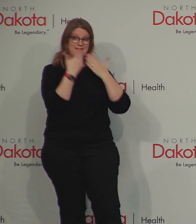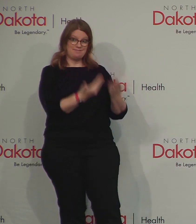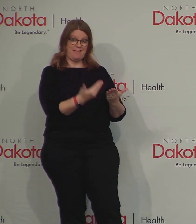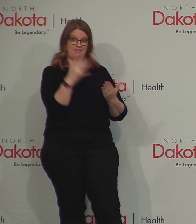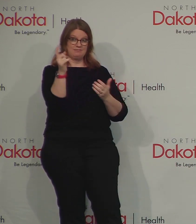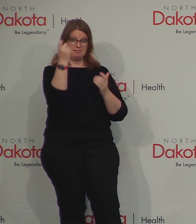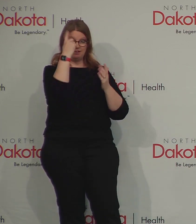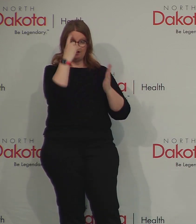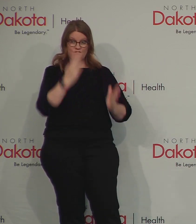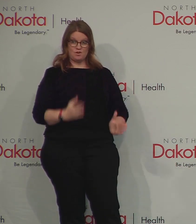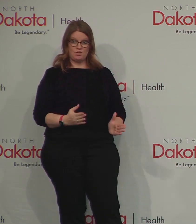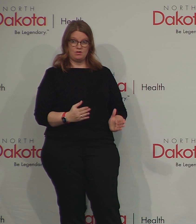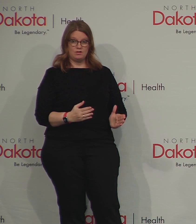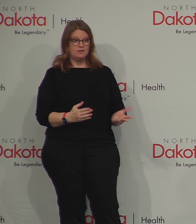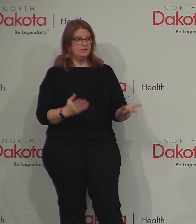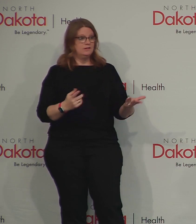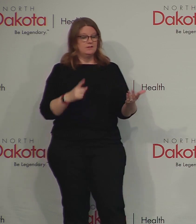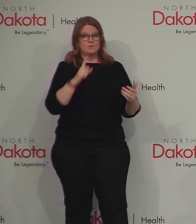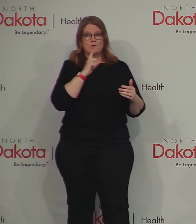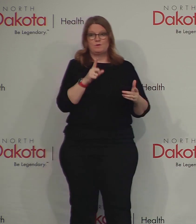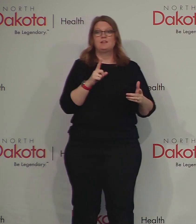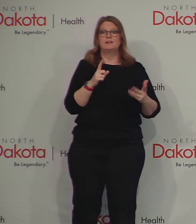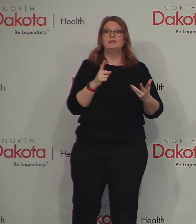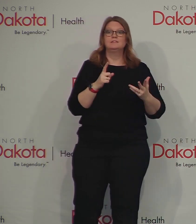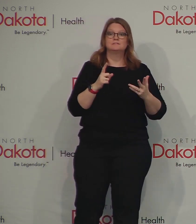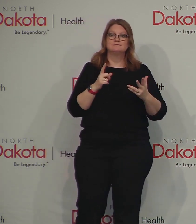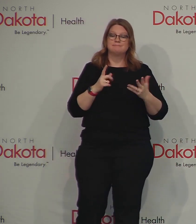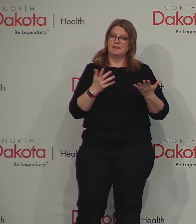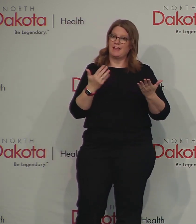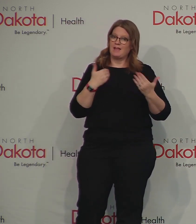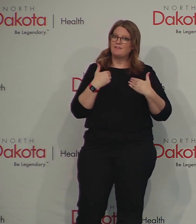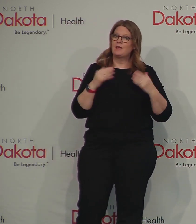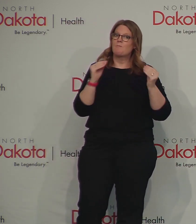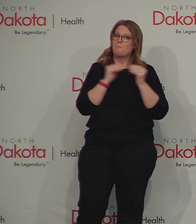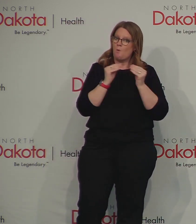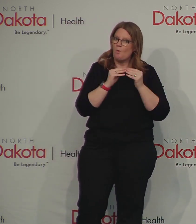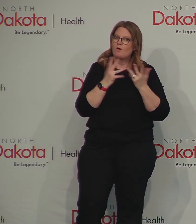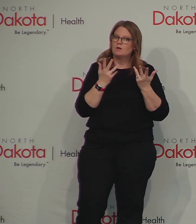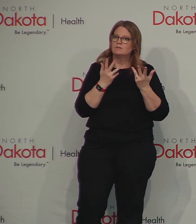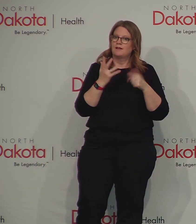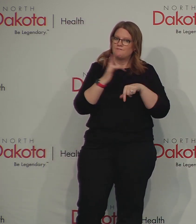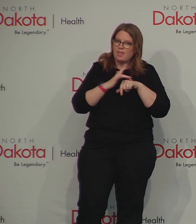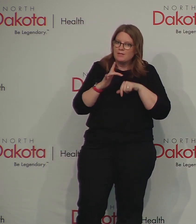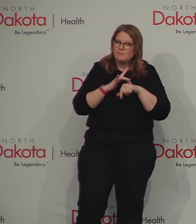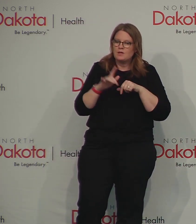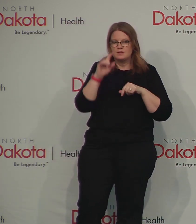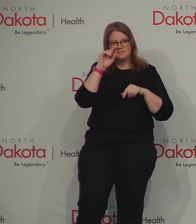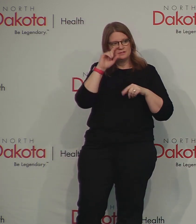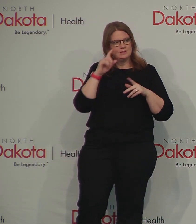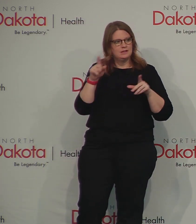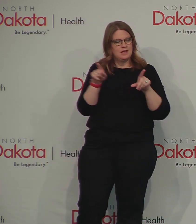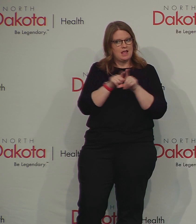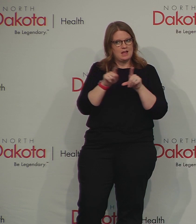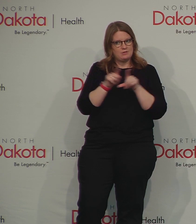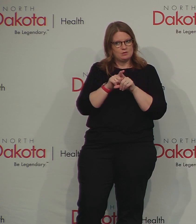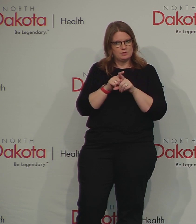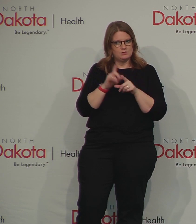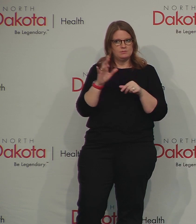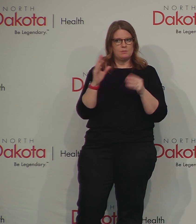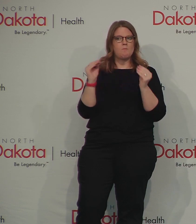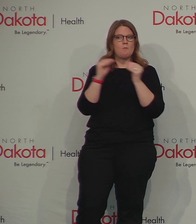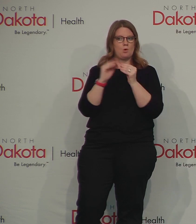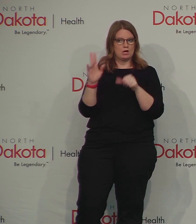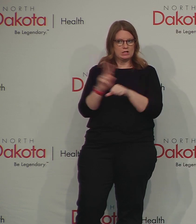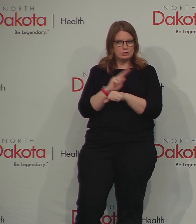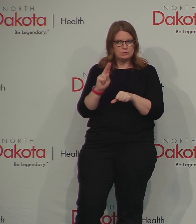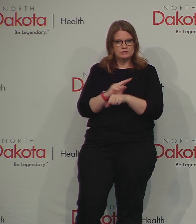governor for those making that more possible and making it have a bigger uptake. And I want to thank